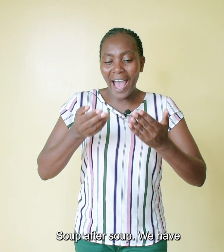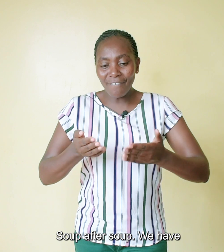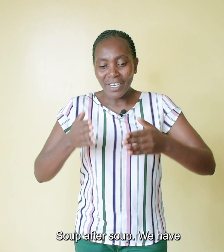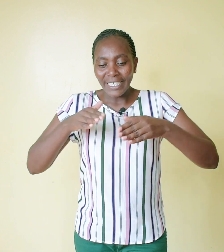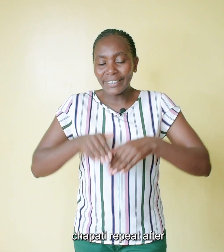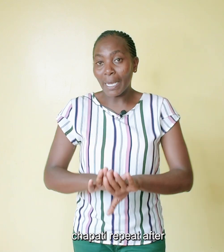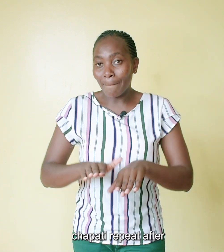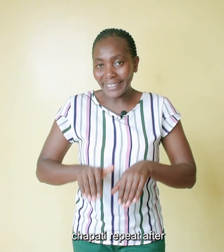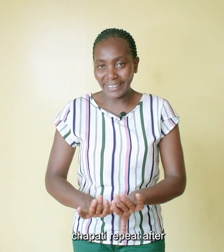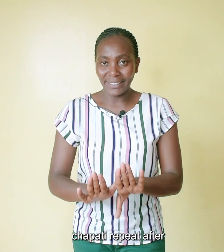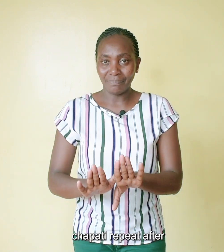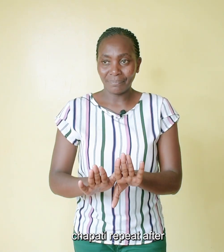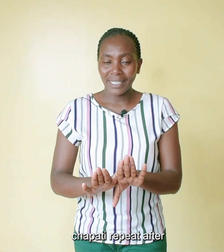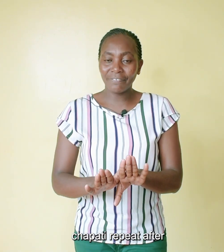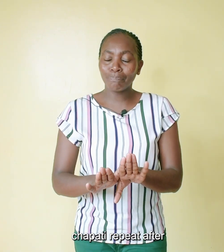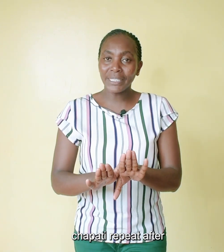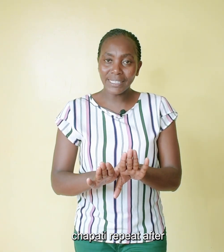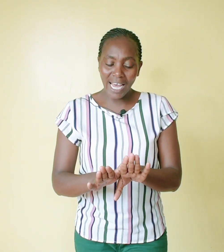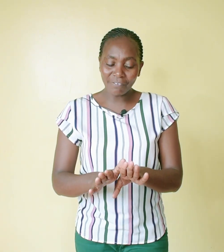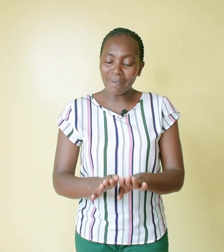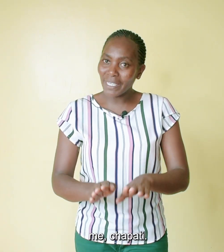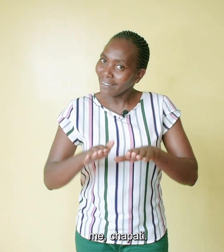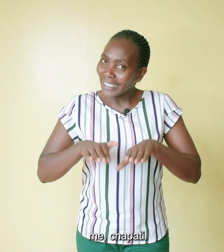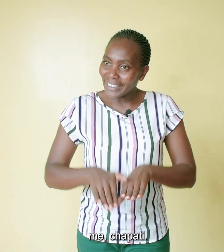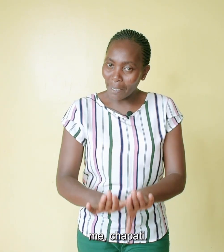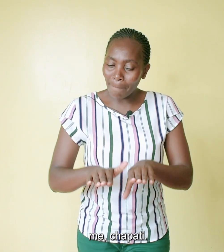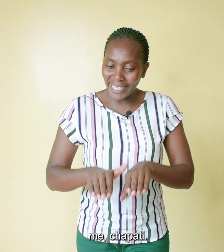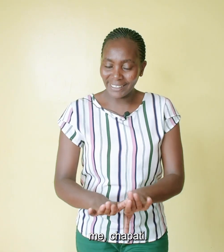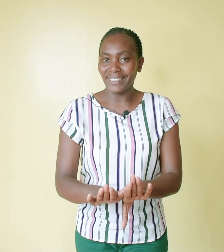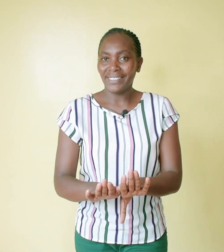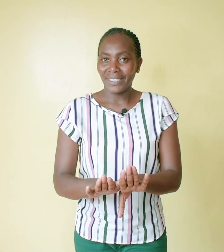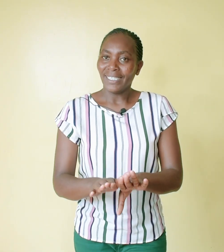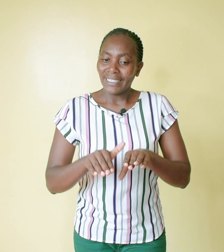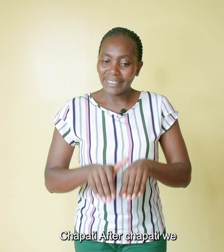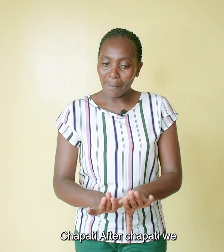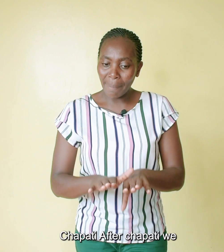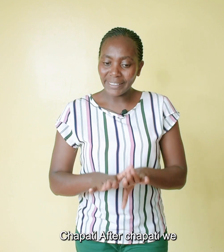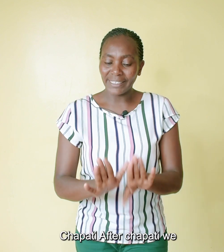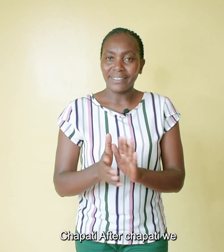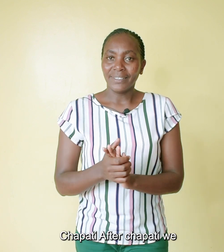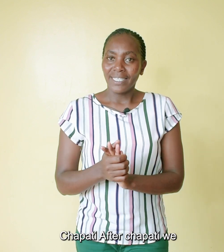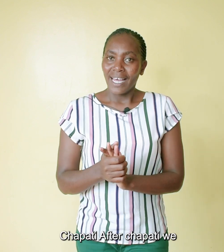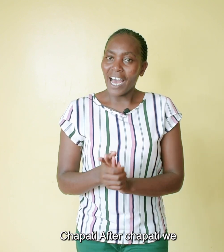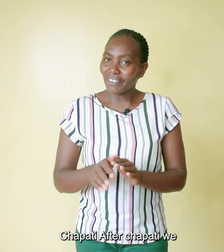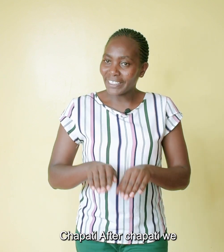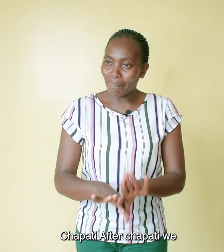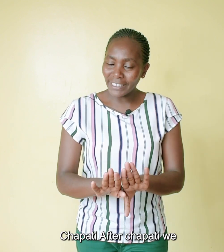have chapati. Repeat after me, chapati. Chapati. After